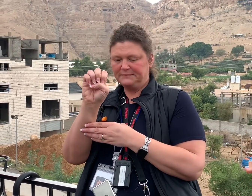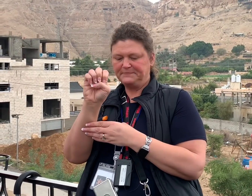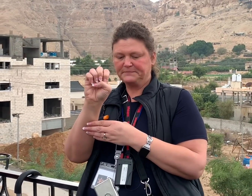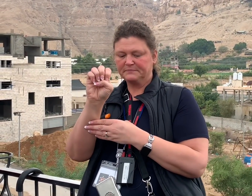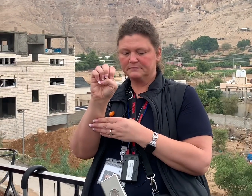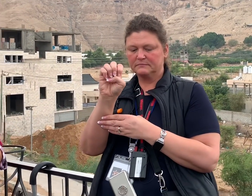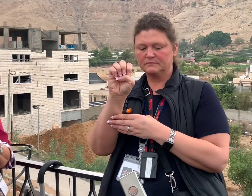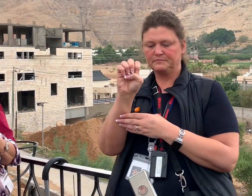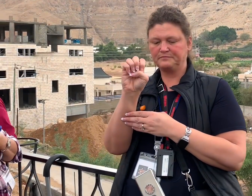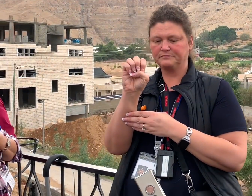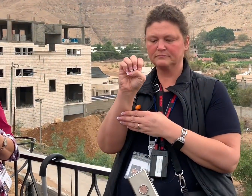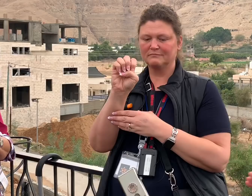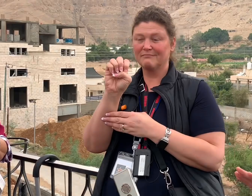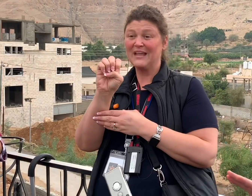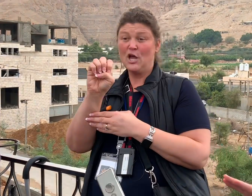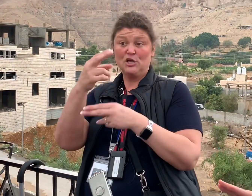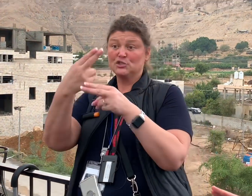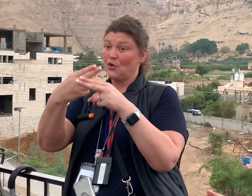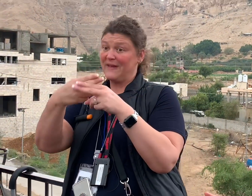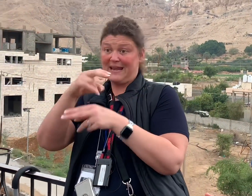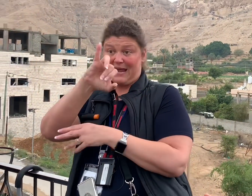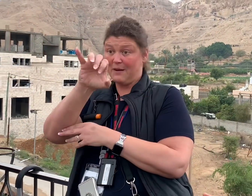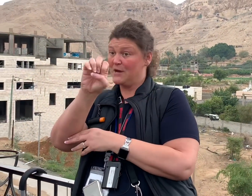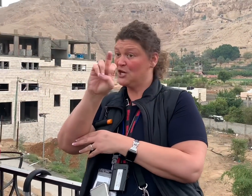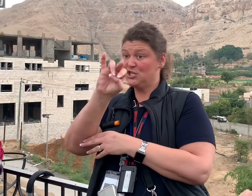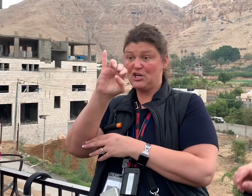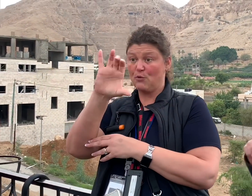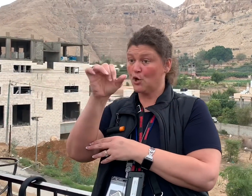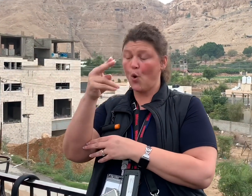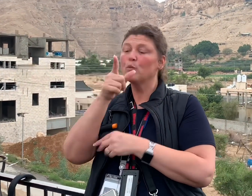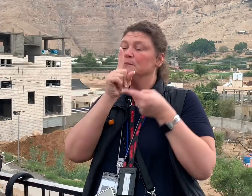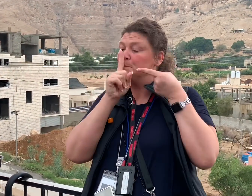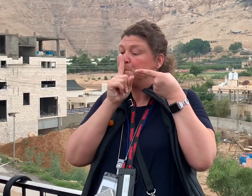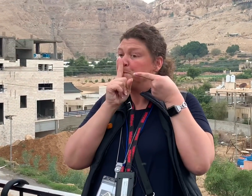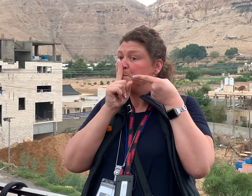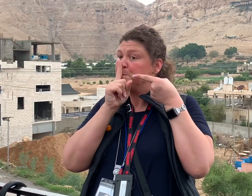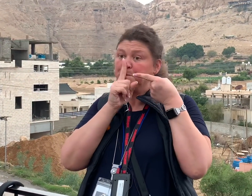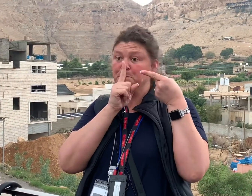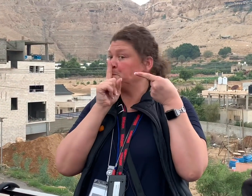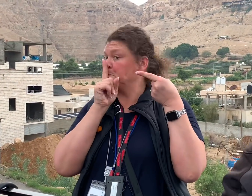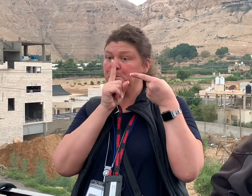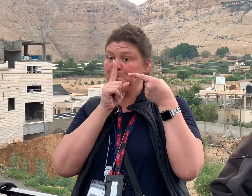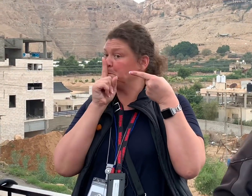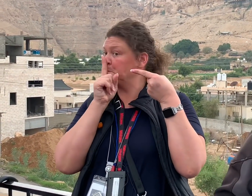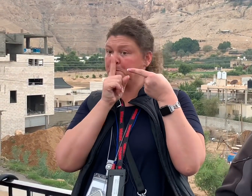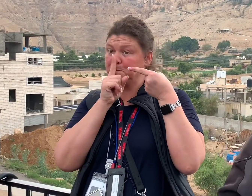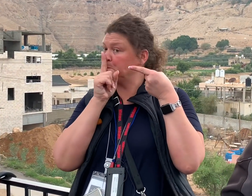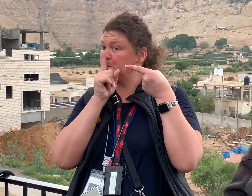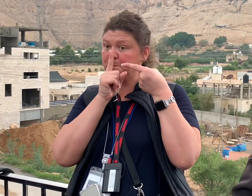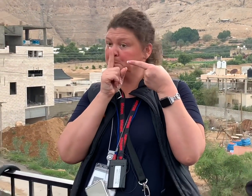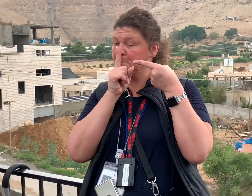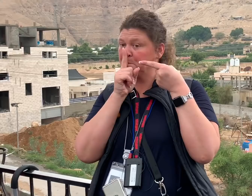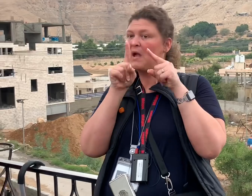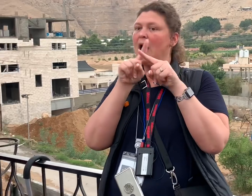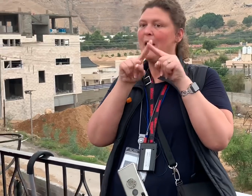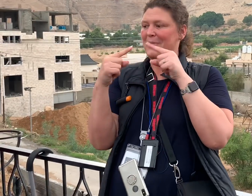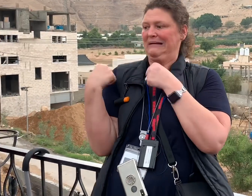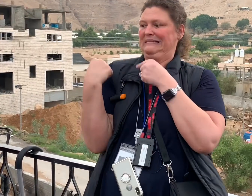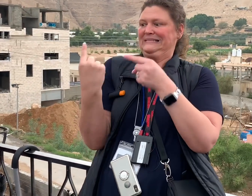and the name Jericho is not mentioned here, but it is a tradition since the Byzantine